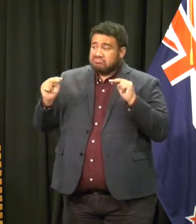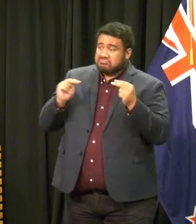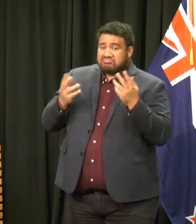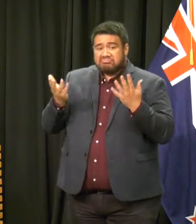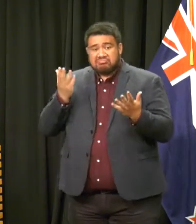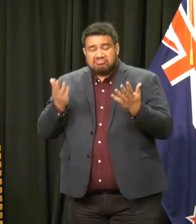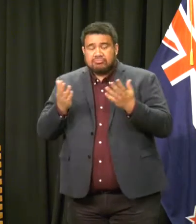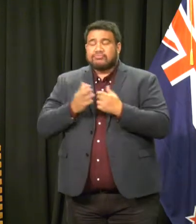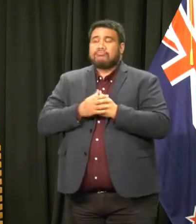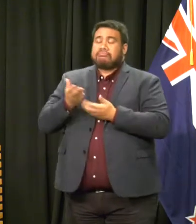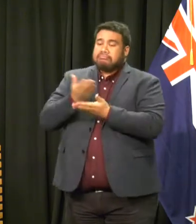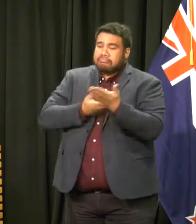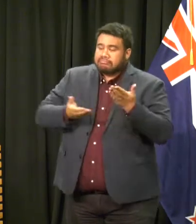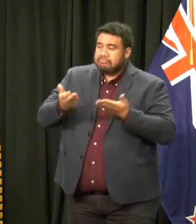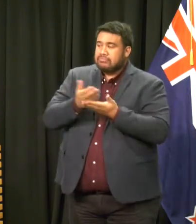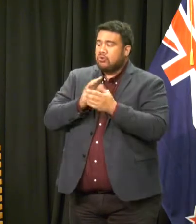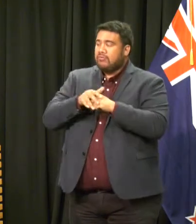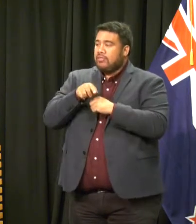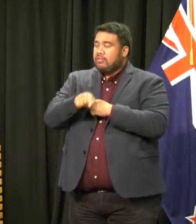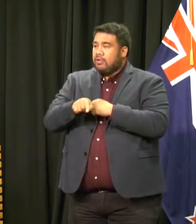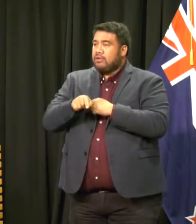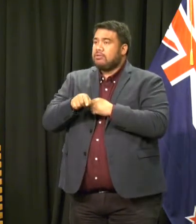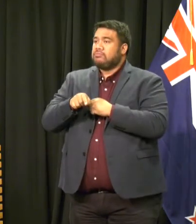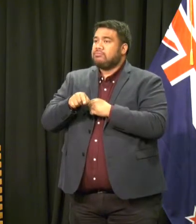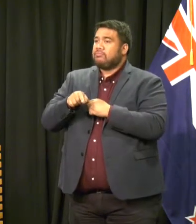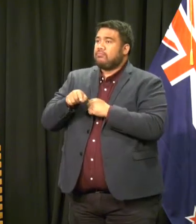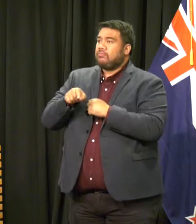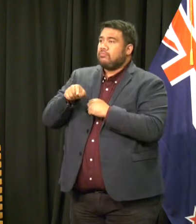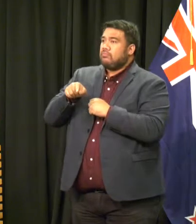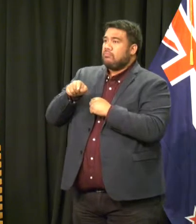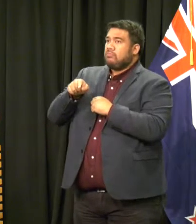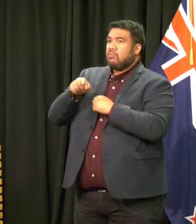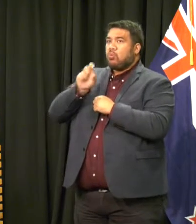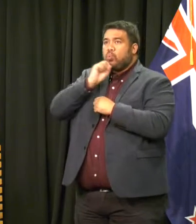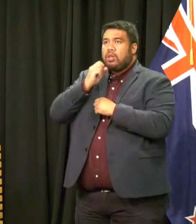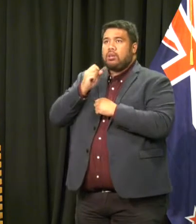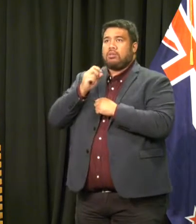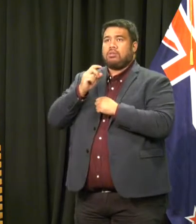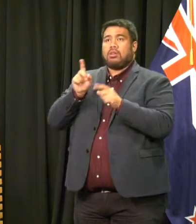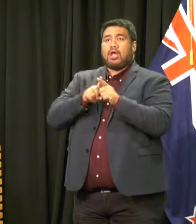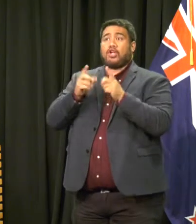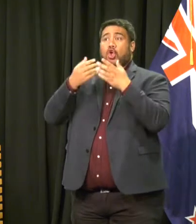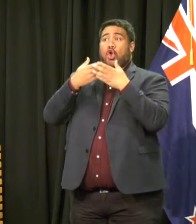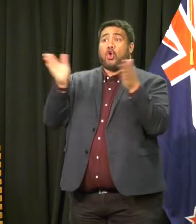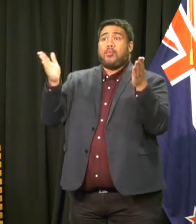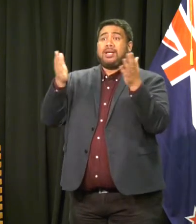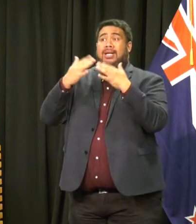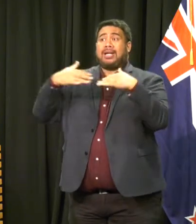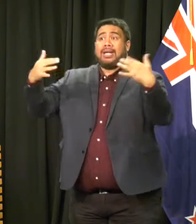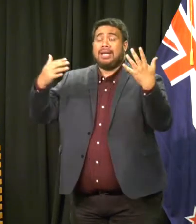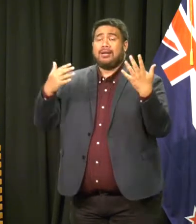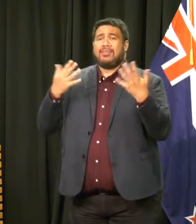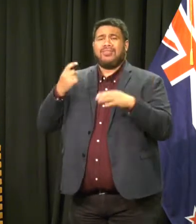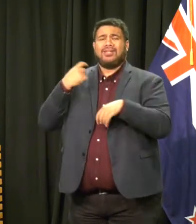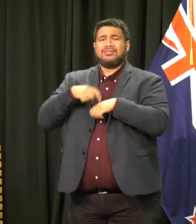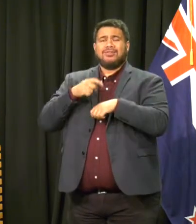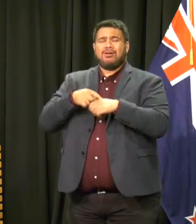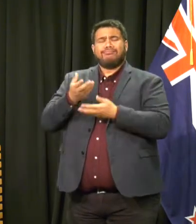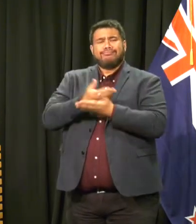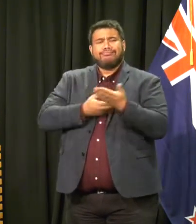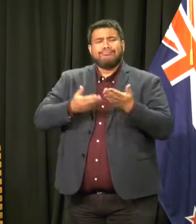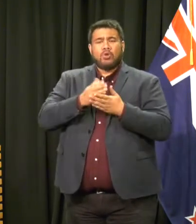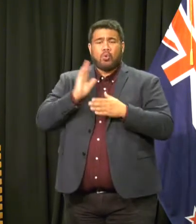again, whether or not it would be something that you would have a wider attendance outside of families, and it just seemed to make sense to